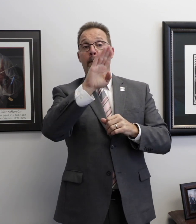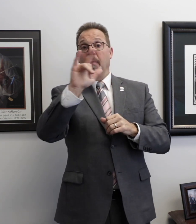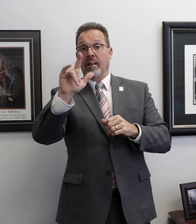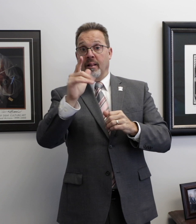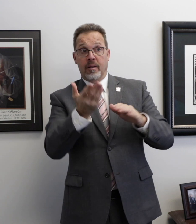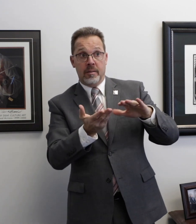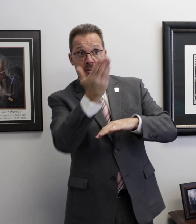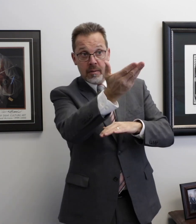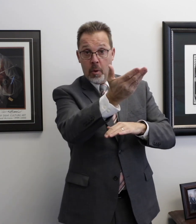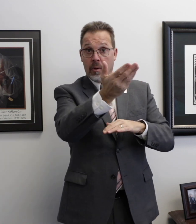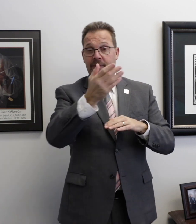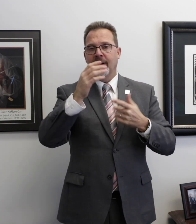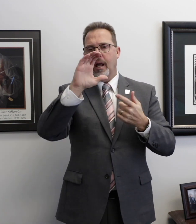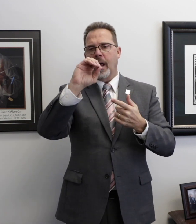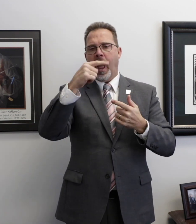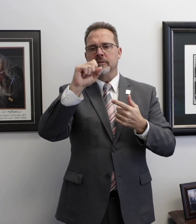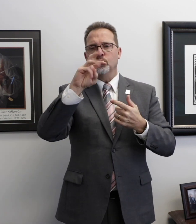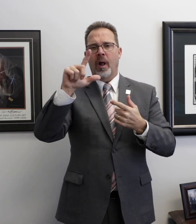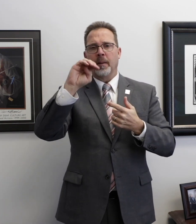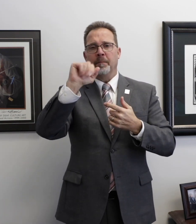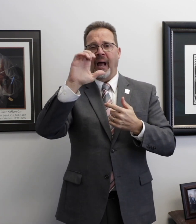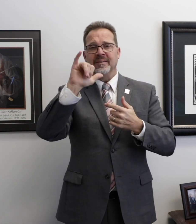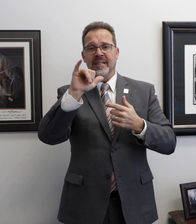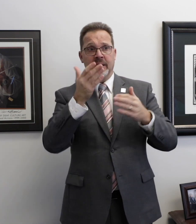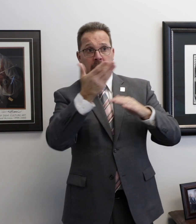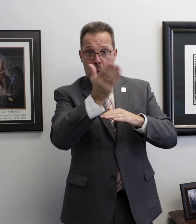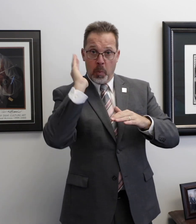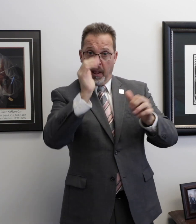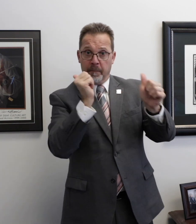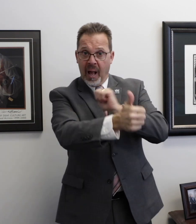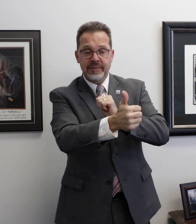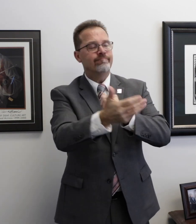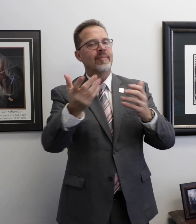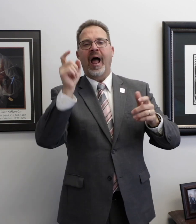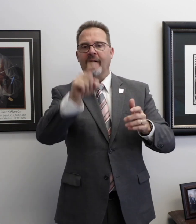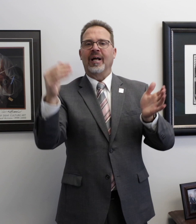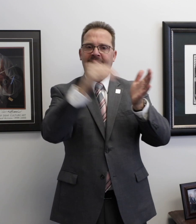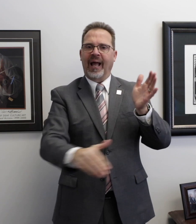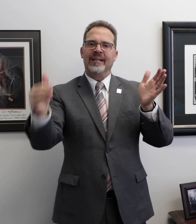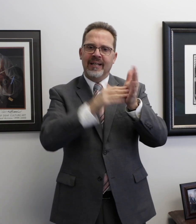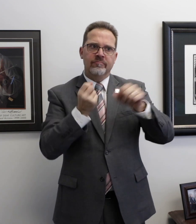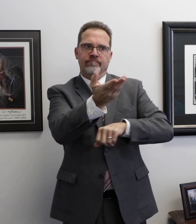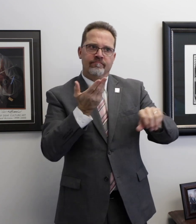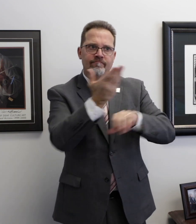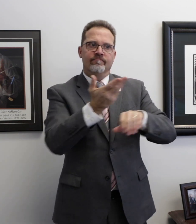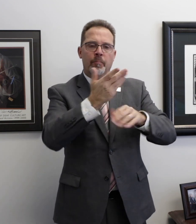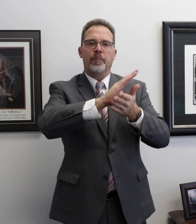particular bill we'd like to see passed. It's right now called the Cogswell-Macy Act, and we have to keep fighting on Capitol Hill until